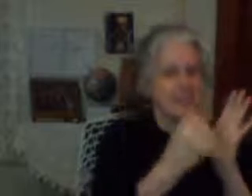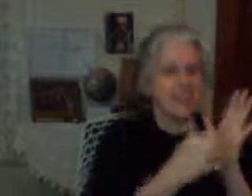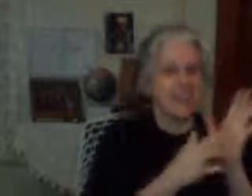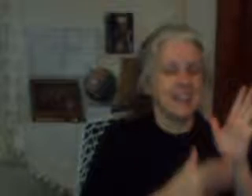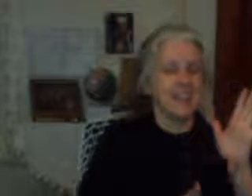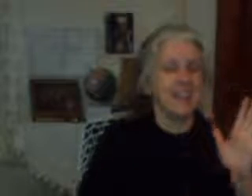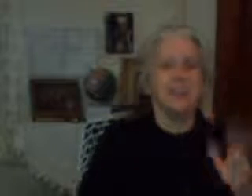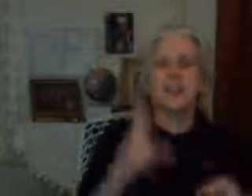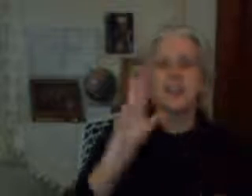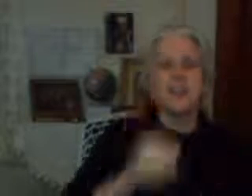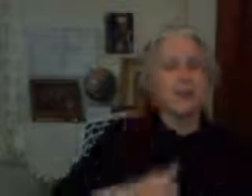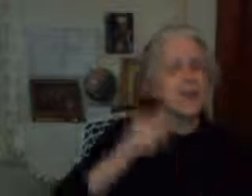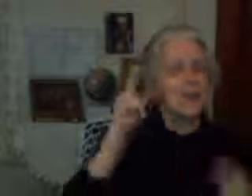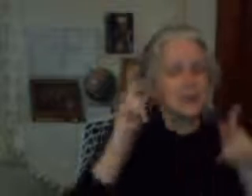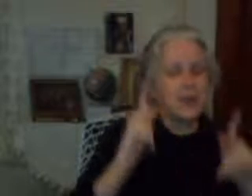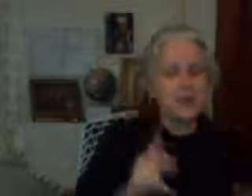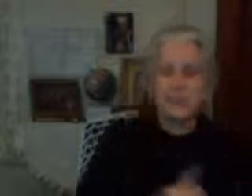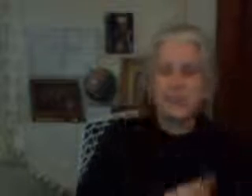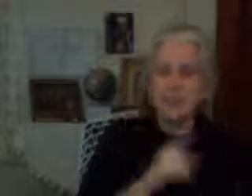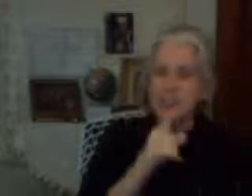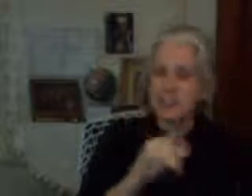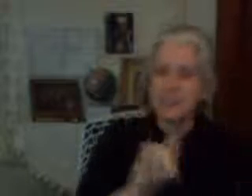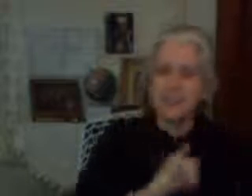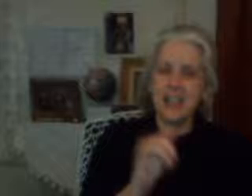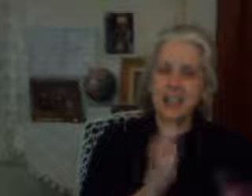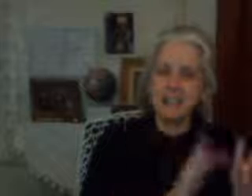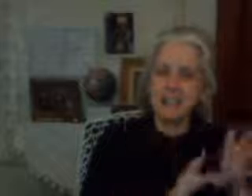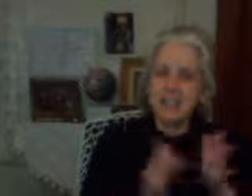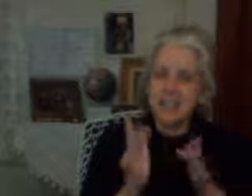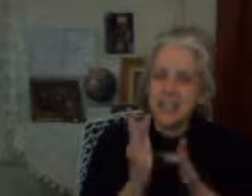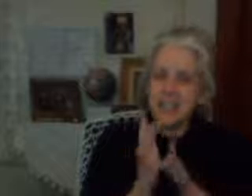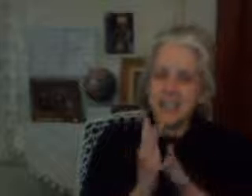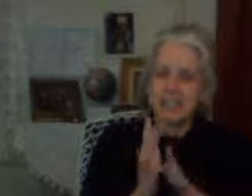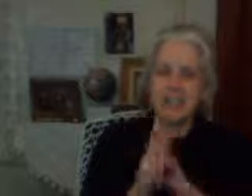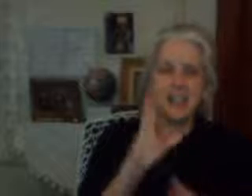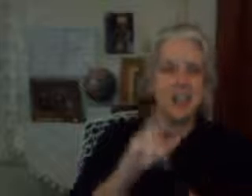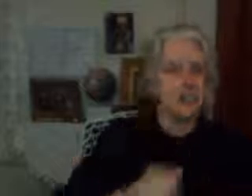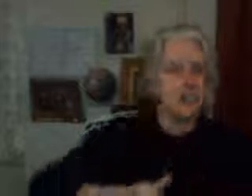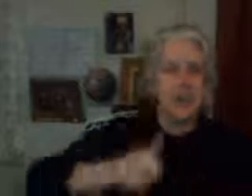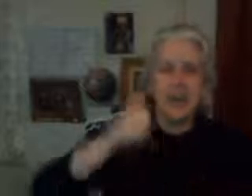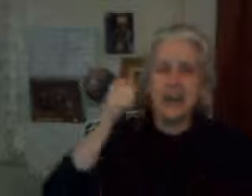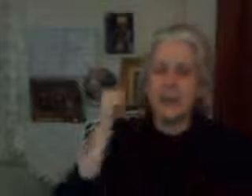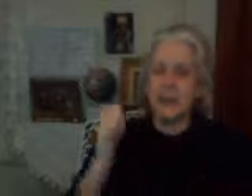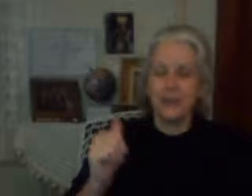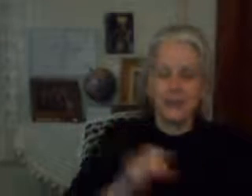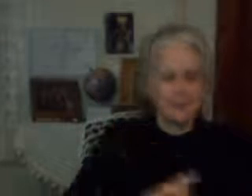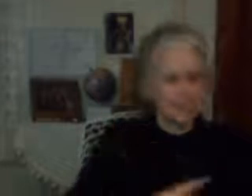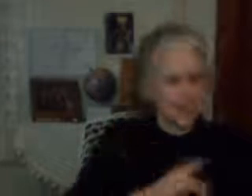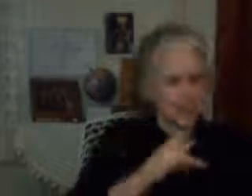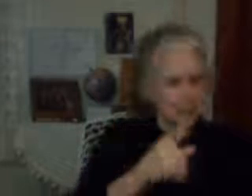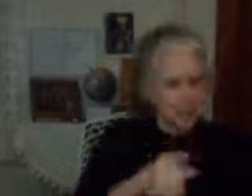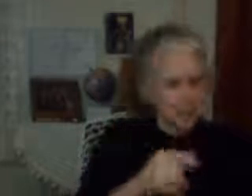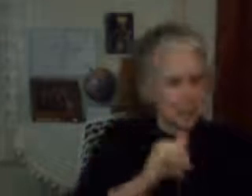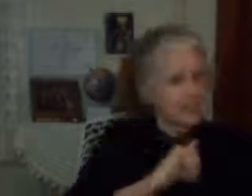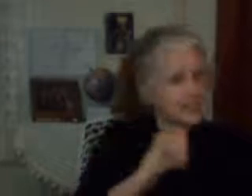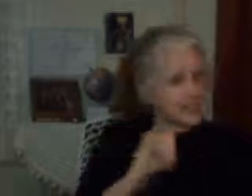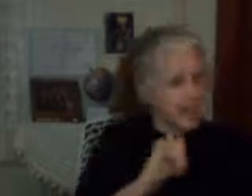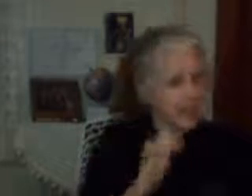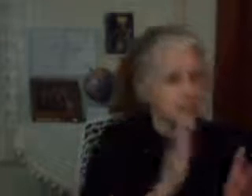like Jesus can. No one can touch you like